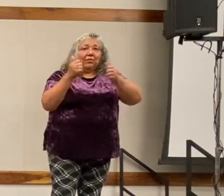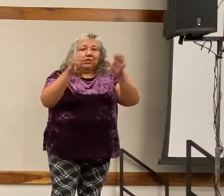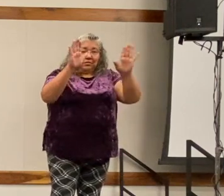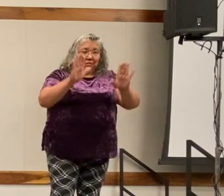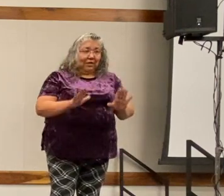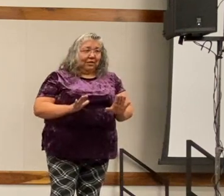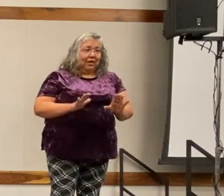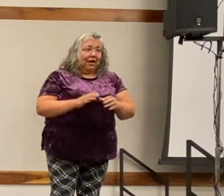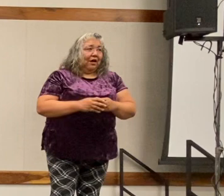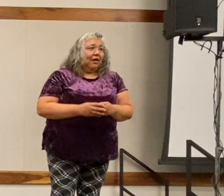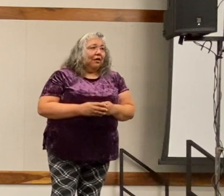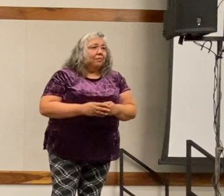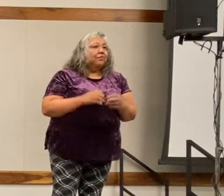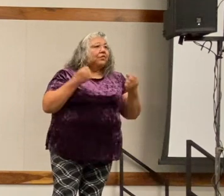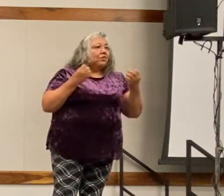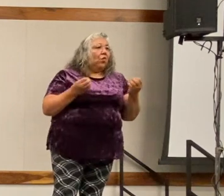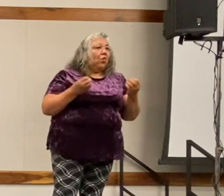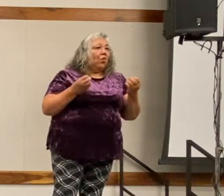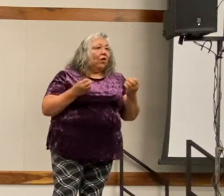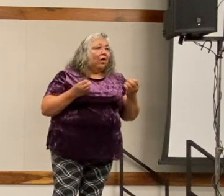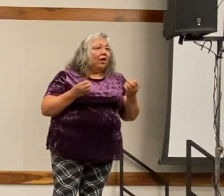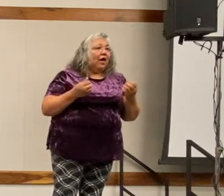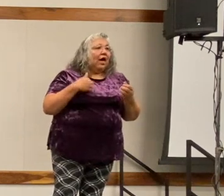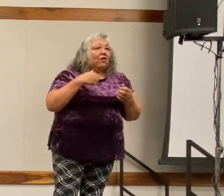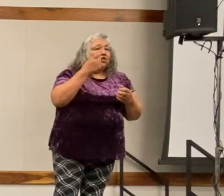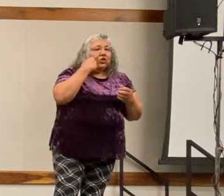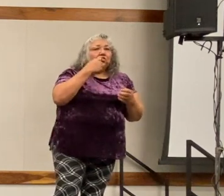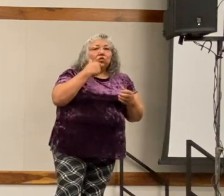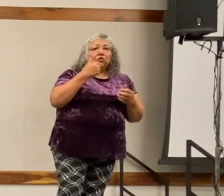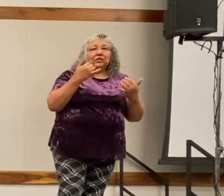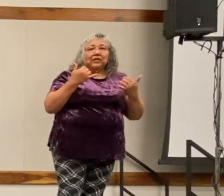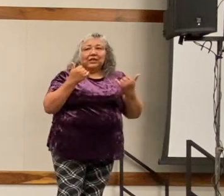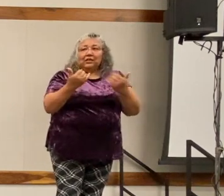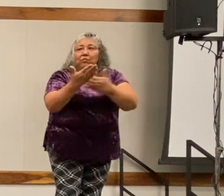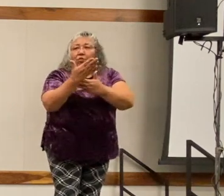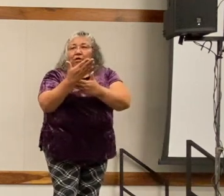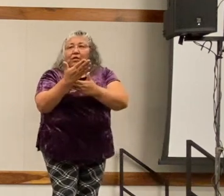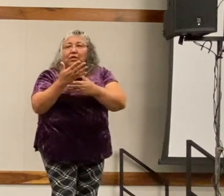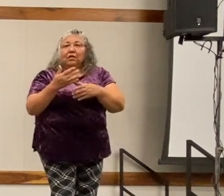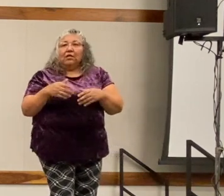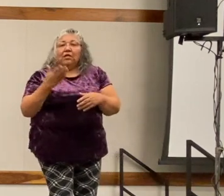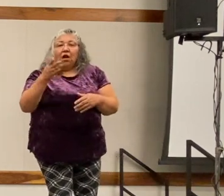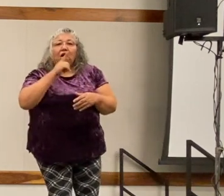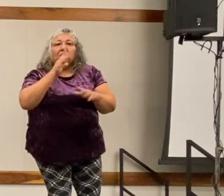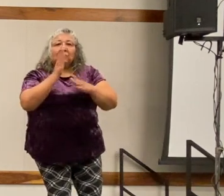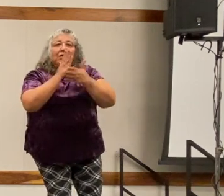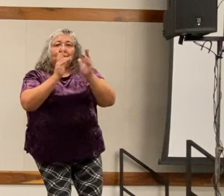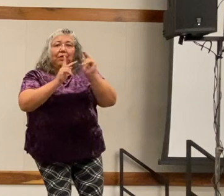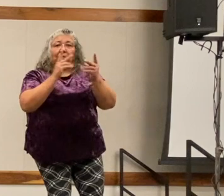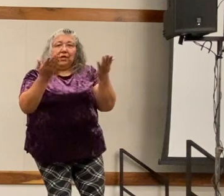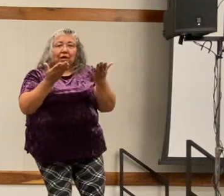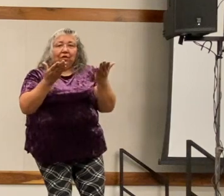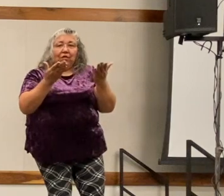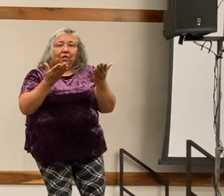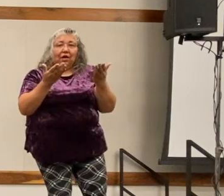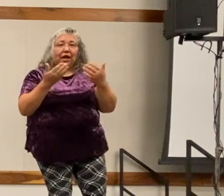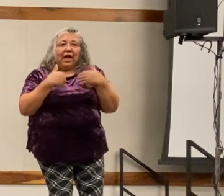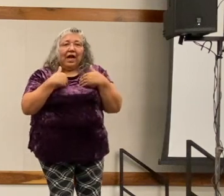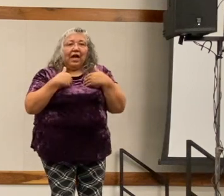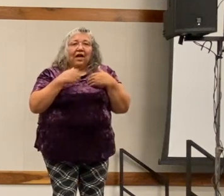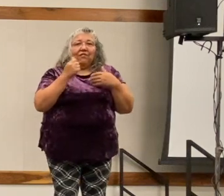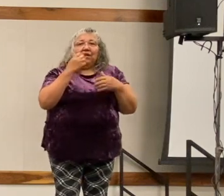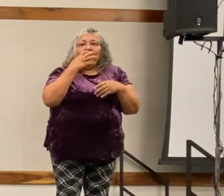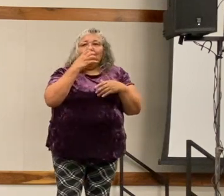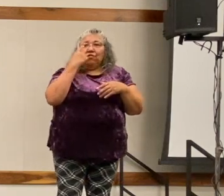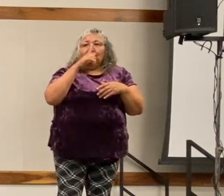Sunday, and so I was just told today, this morning, that there are some folks here who have a heater